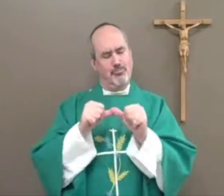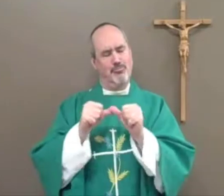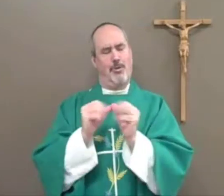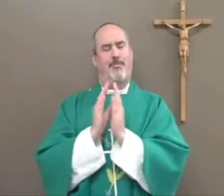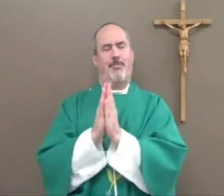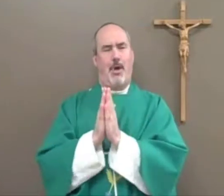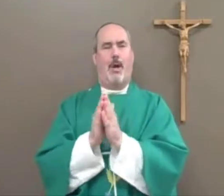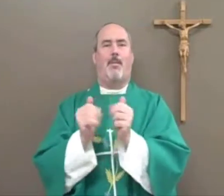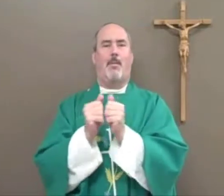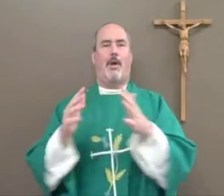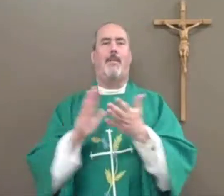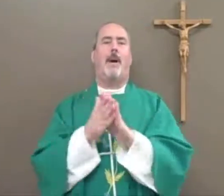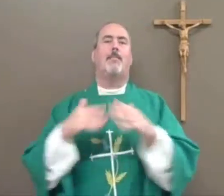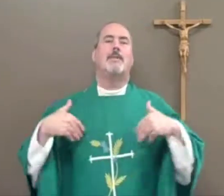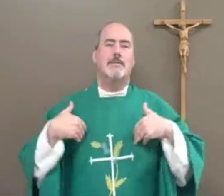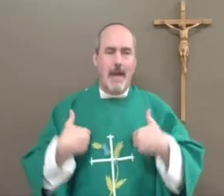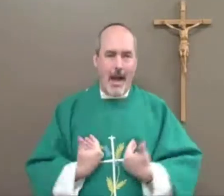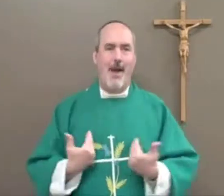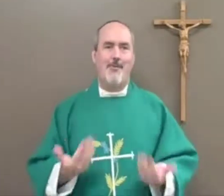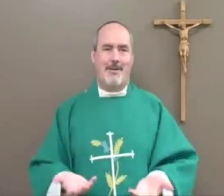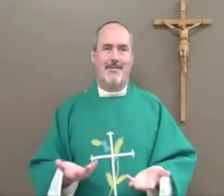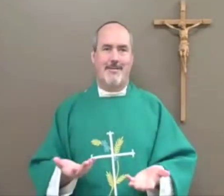to see us pray without becoming weary.